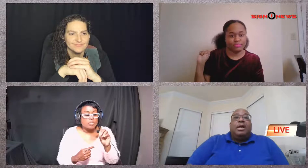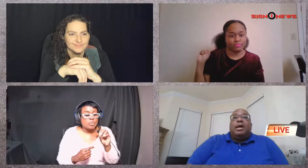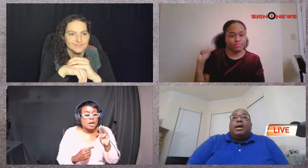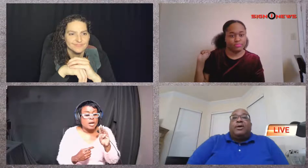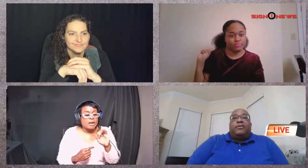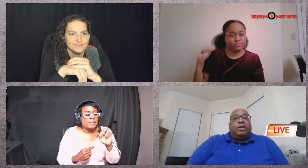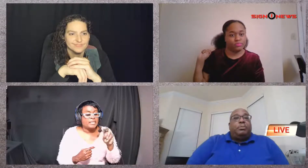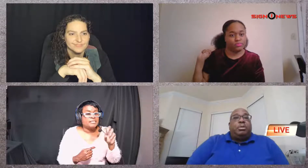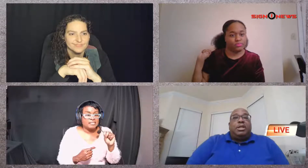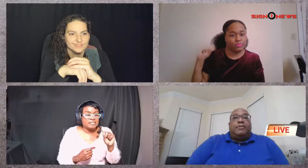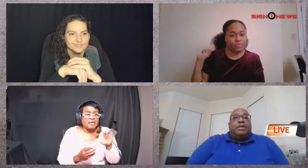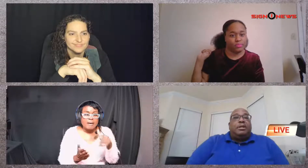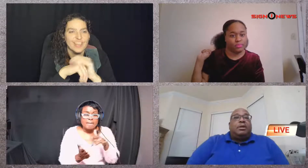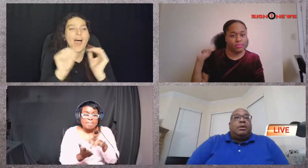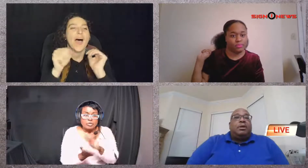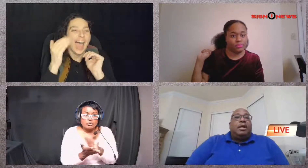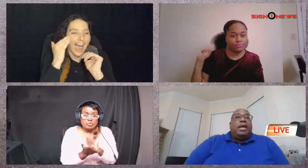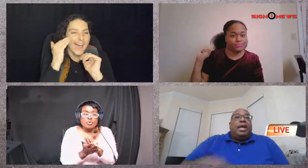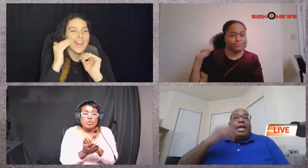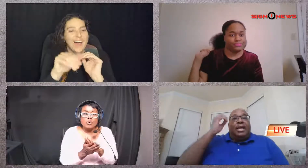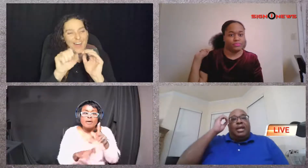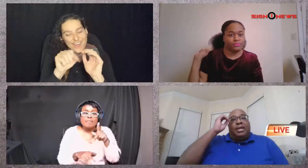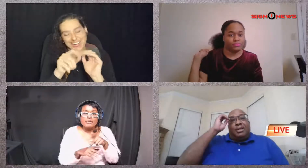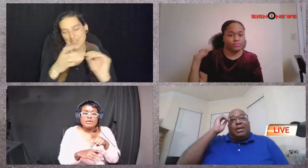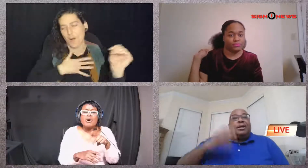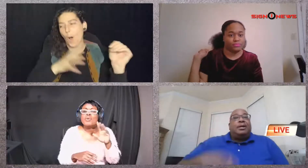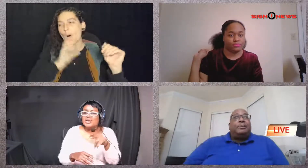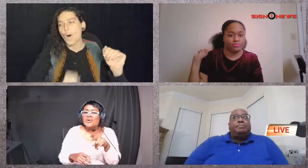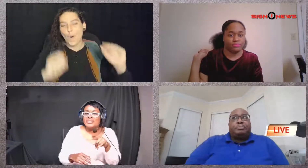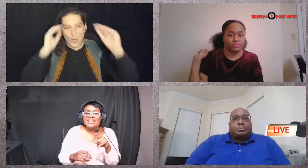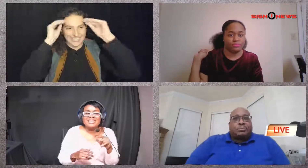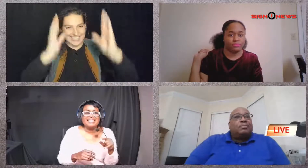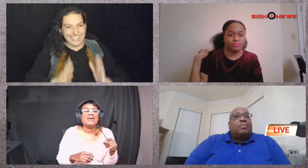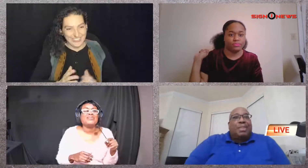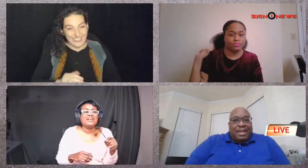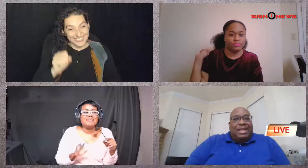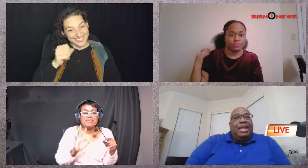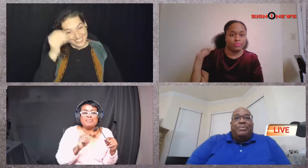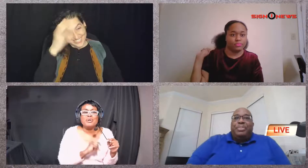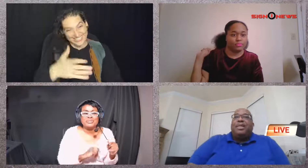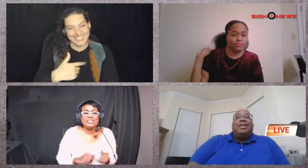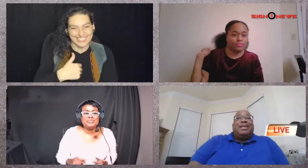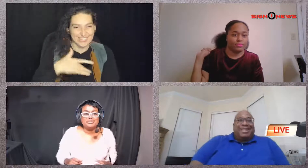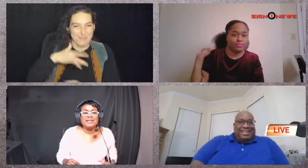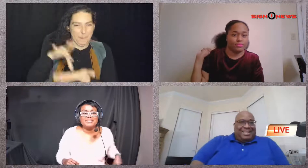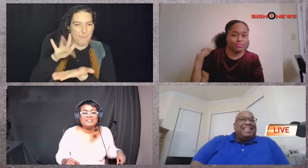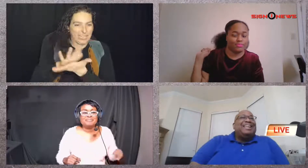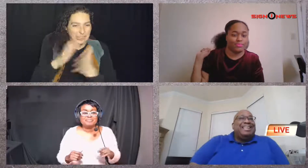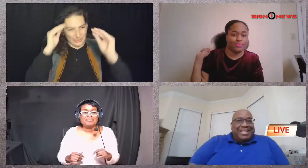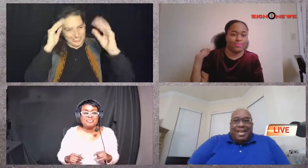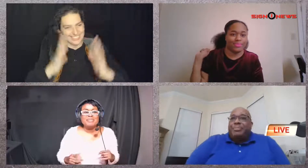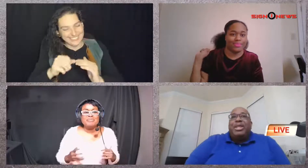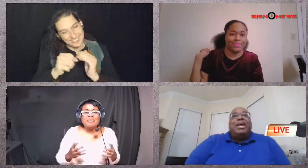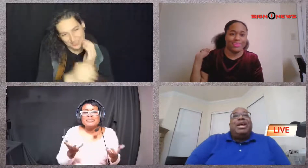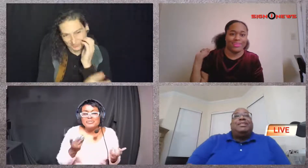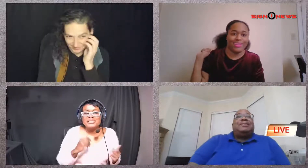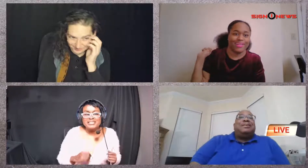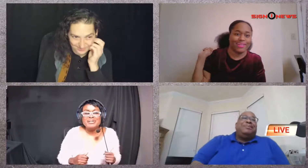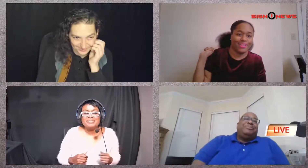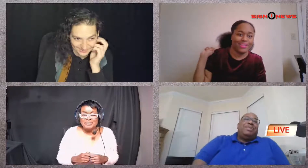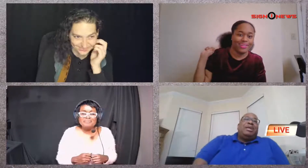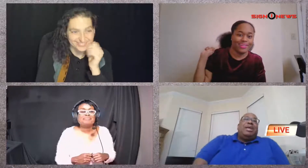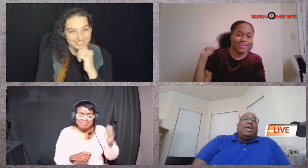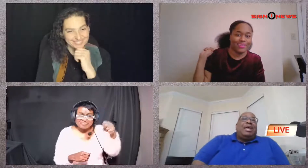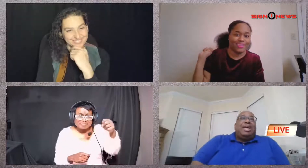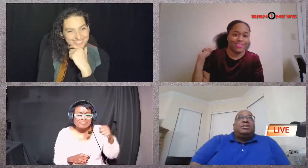principal, really believed in her. And oh, I know who that is. Oh, I know. Yeah. That was my old teacher as well. Yeah. It was my middle school